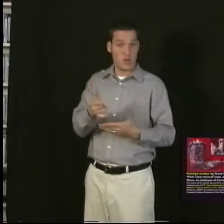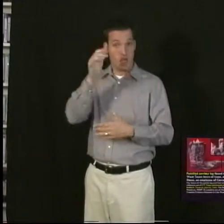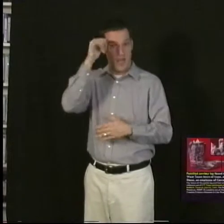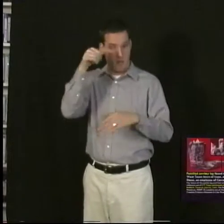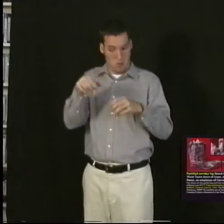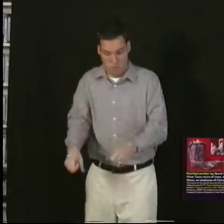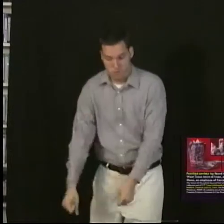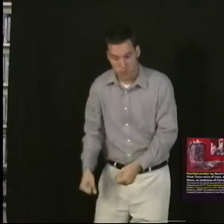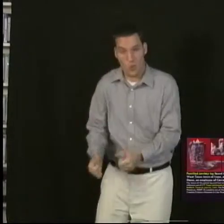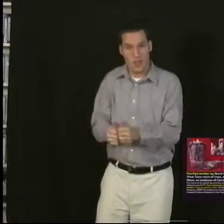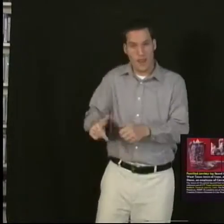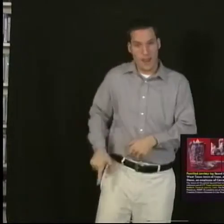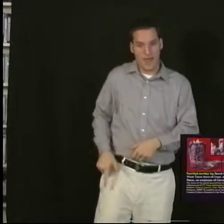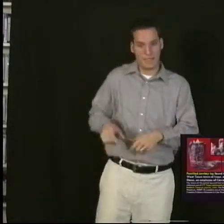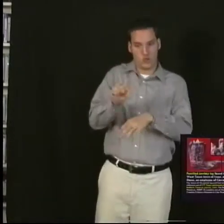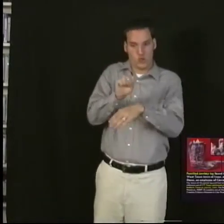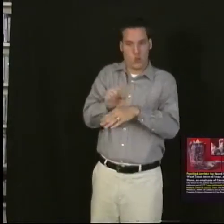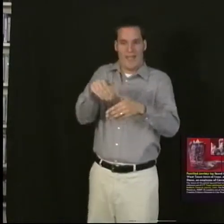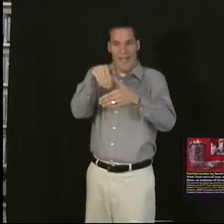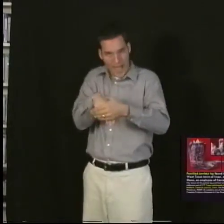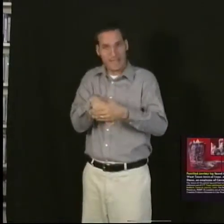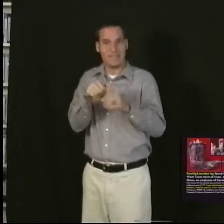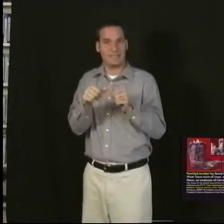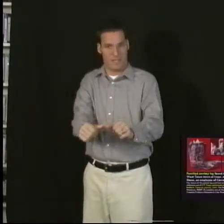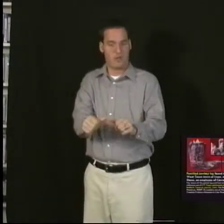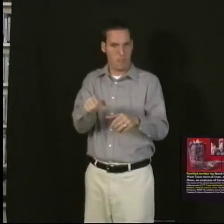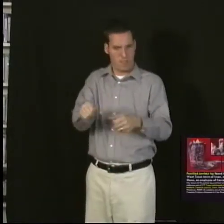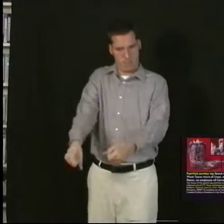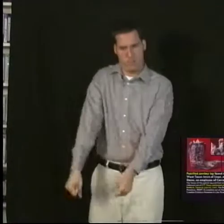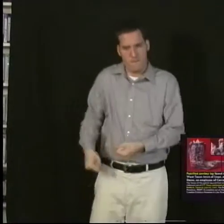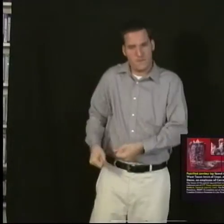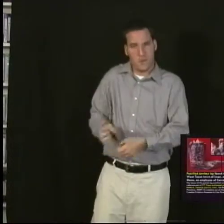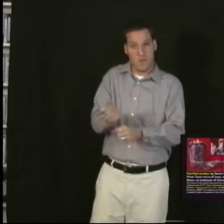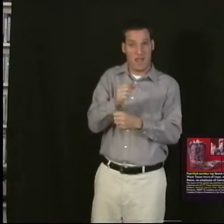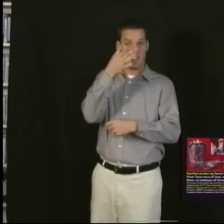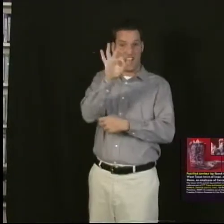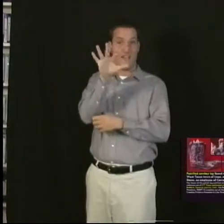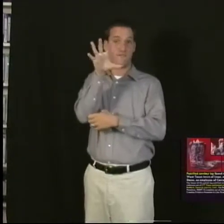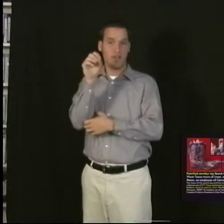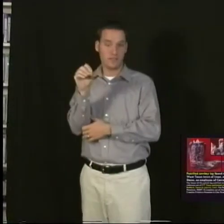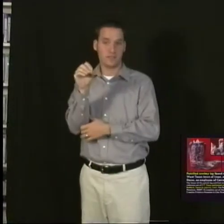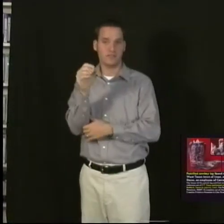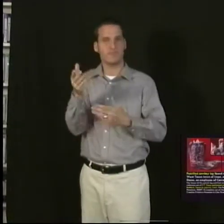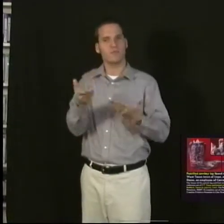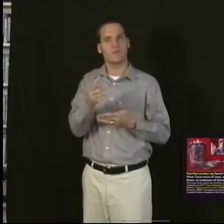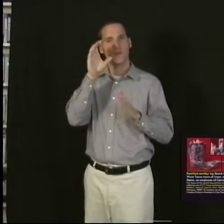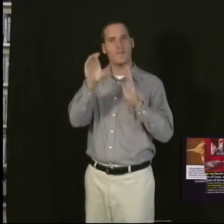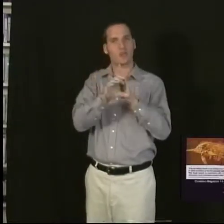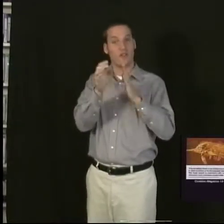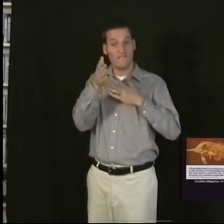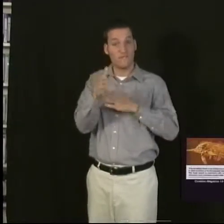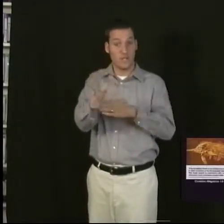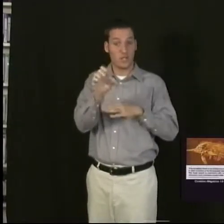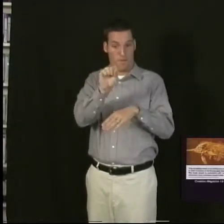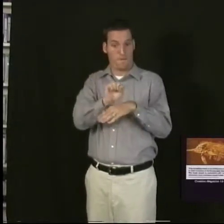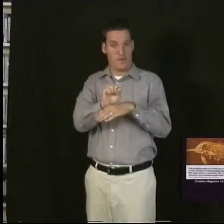boot with the cowboy's legs still in it. The boot was made in the 1950s. Here's a petrified fish giving